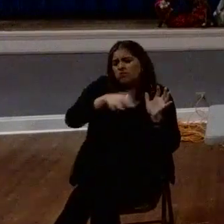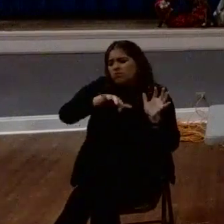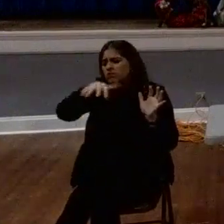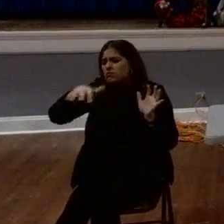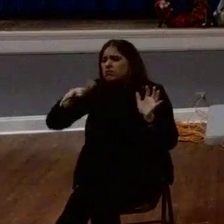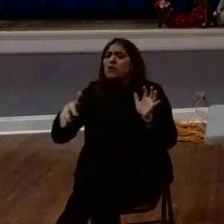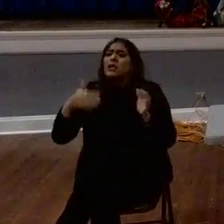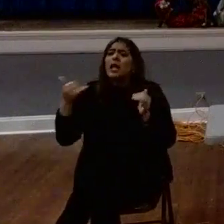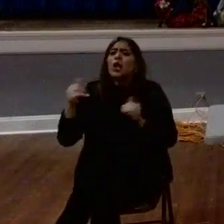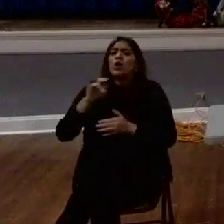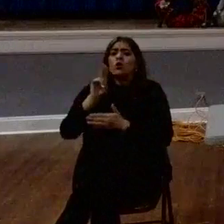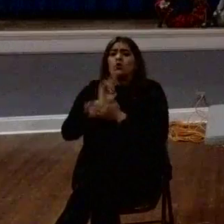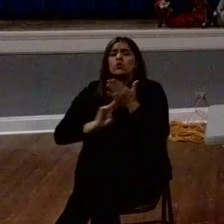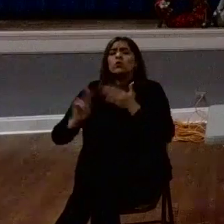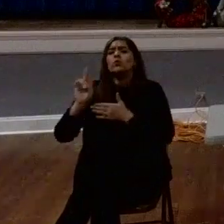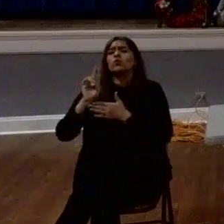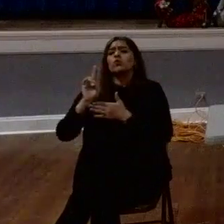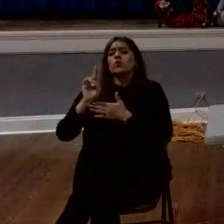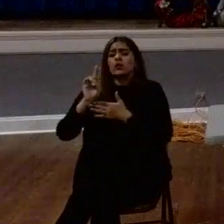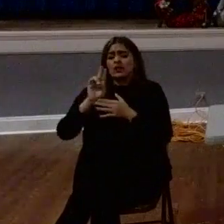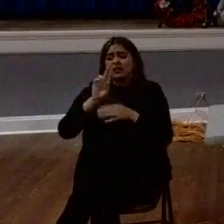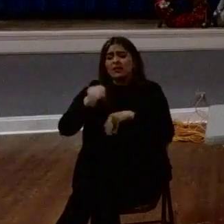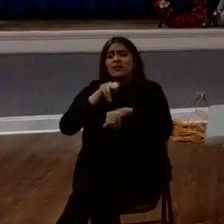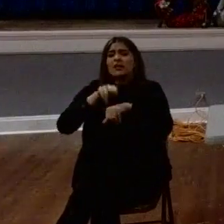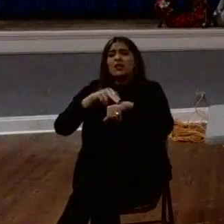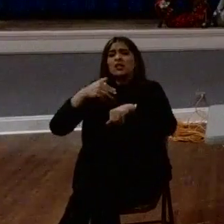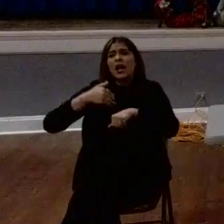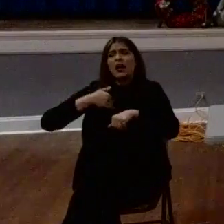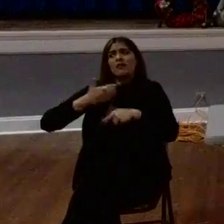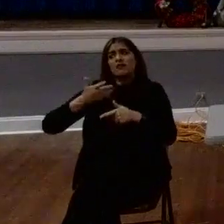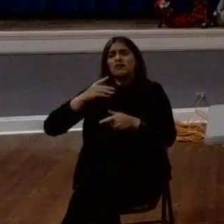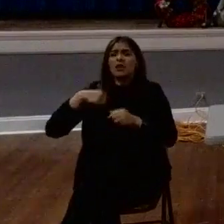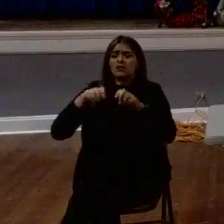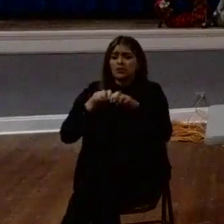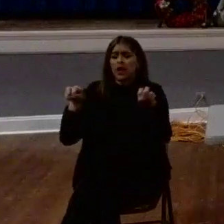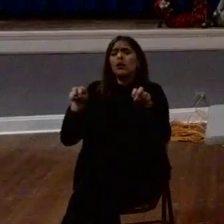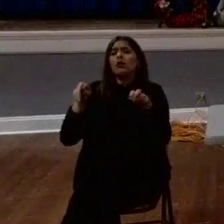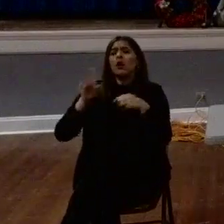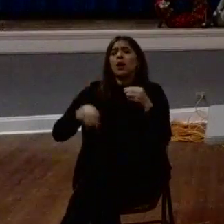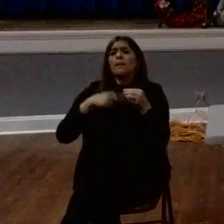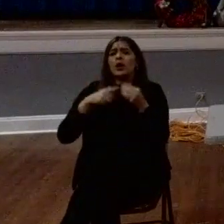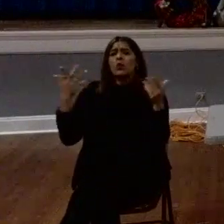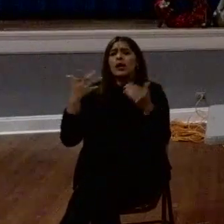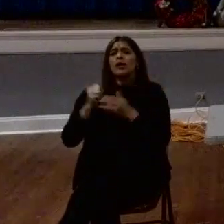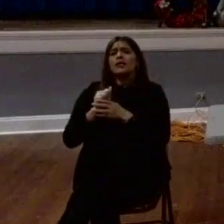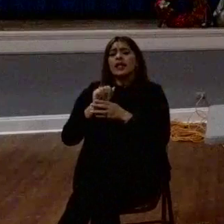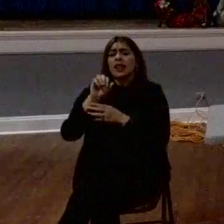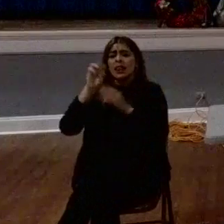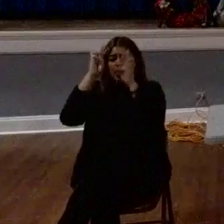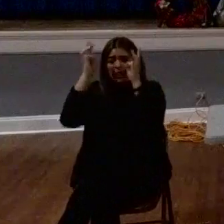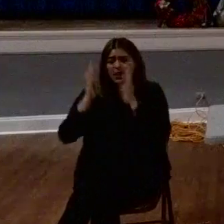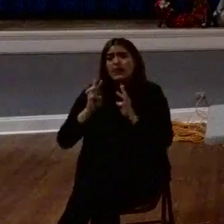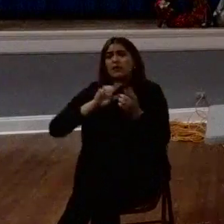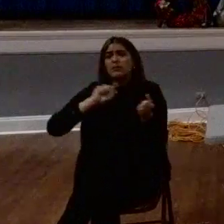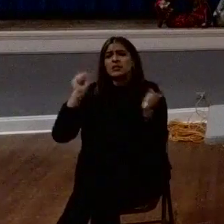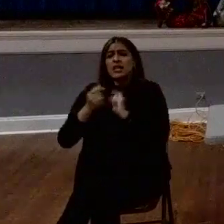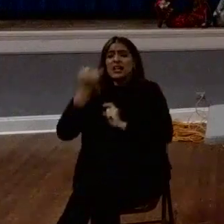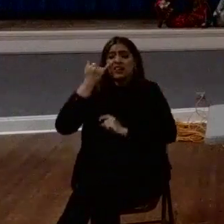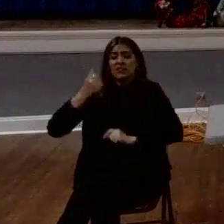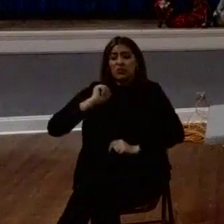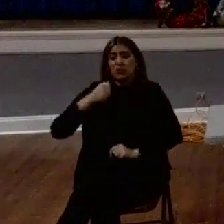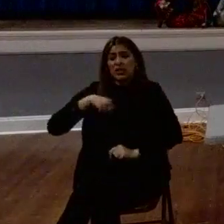the Intergovernmental Panel on Climate Change, and they have stated that if we do not change our consumption and agricultural practices, that we